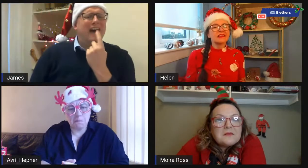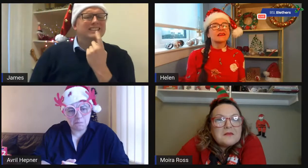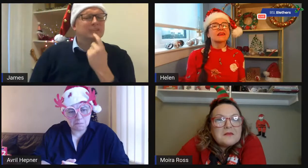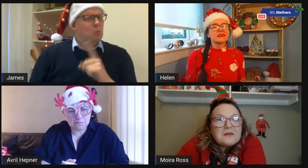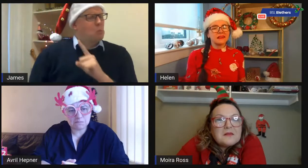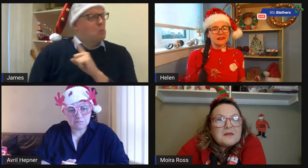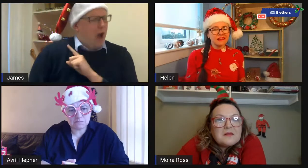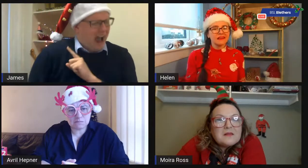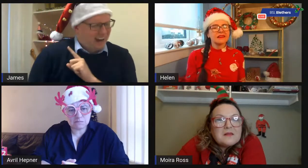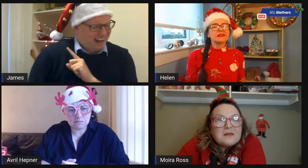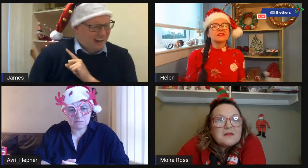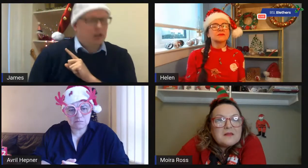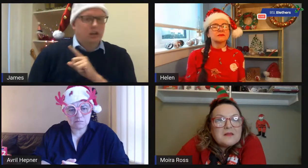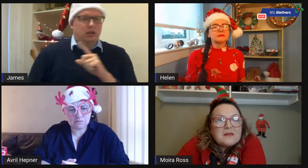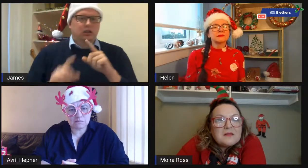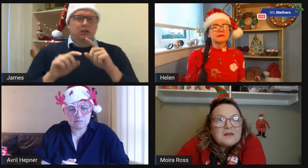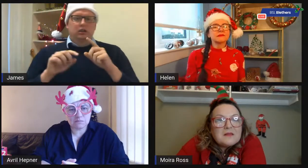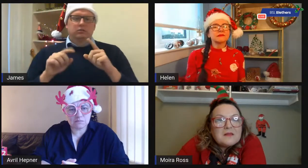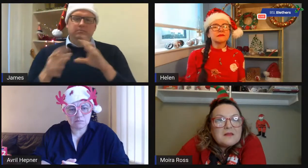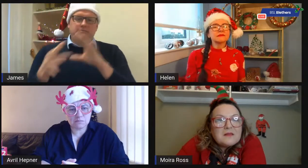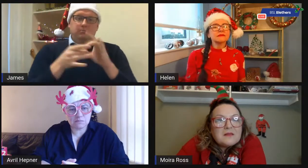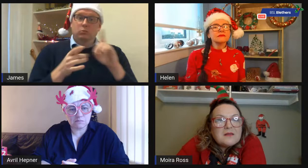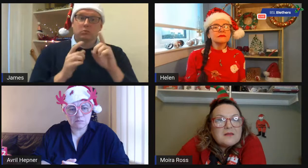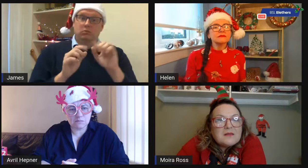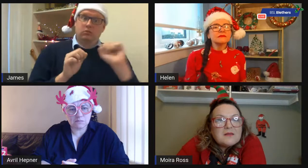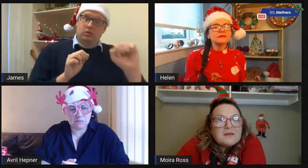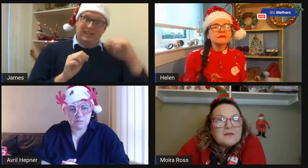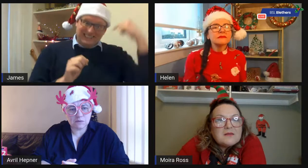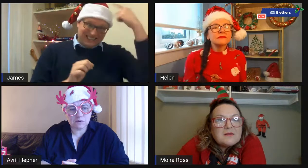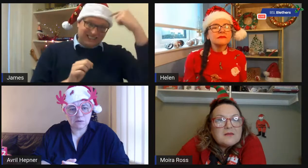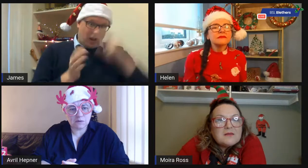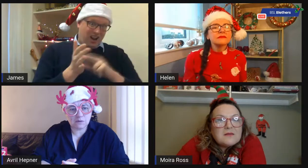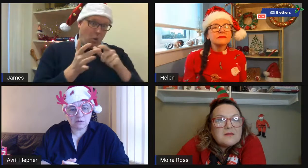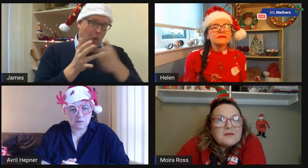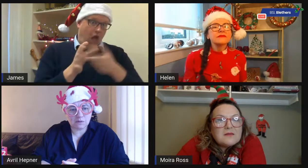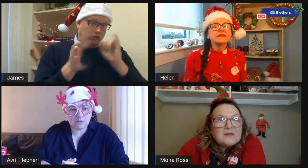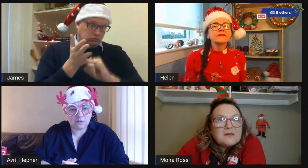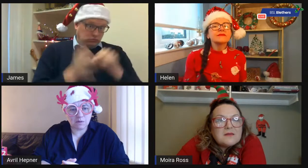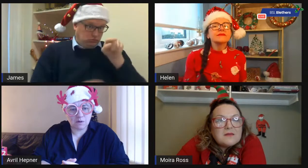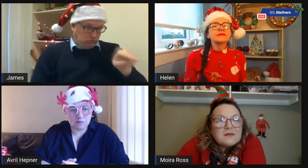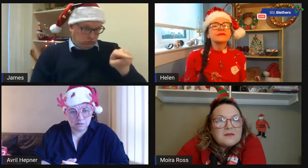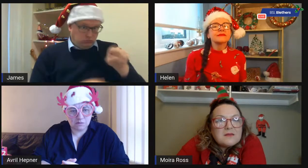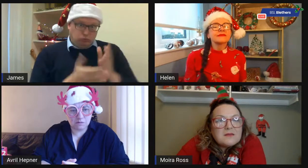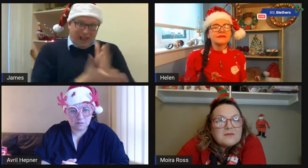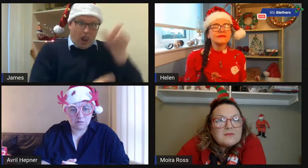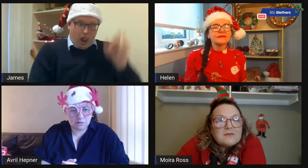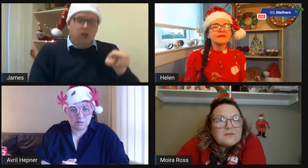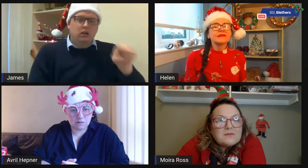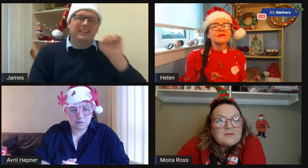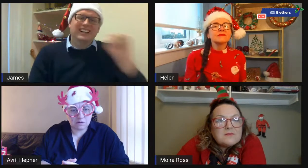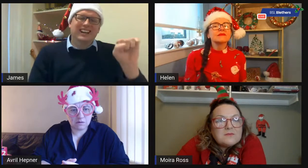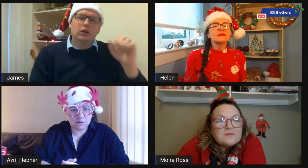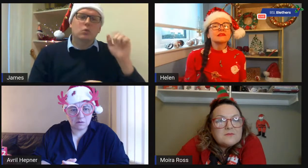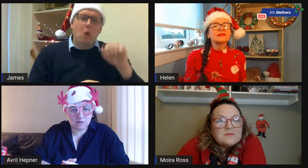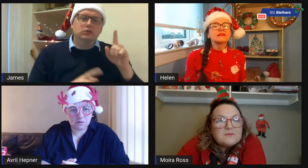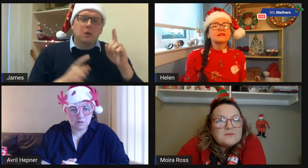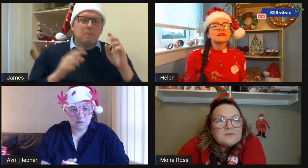horse, right? And the reason he's red is because St. Nicholas, the real person,